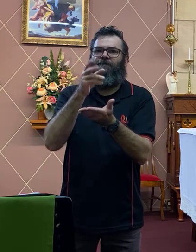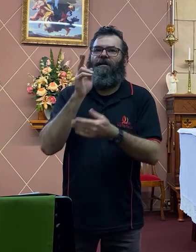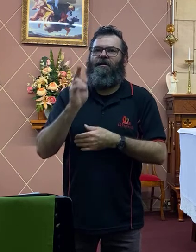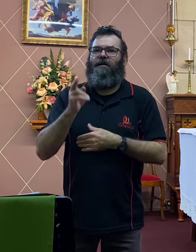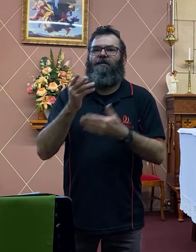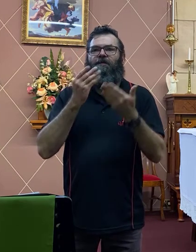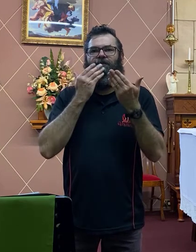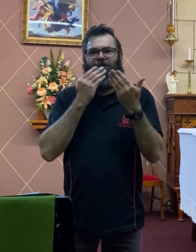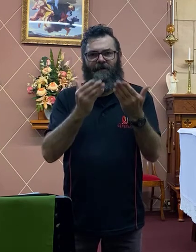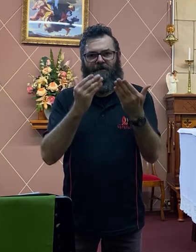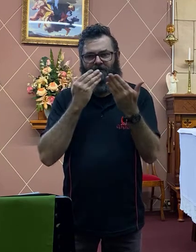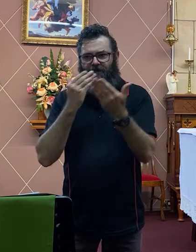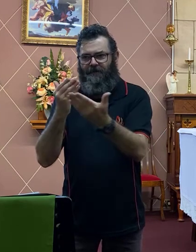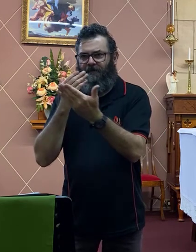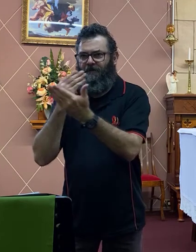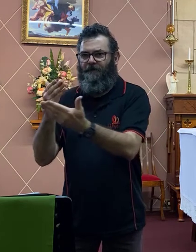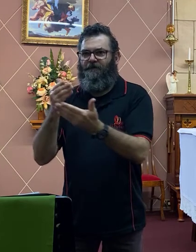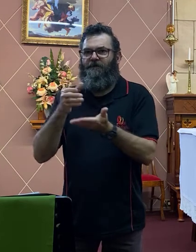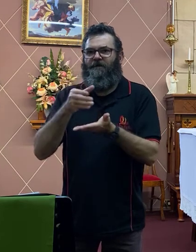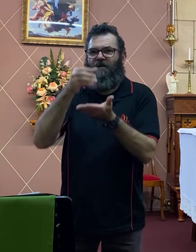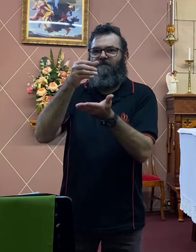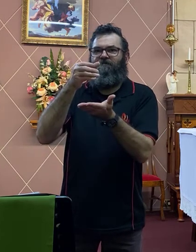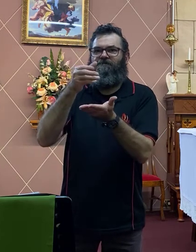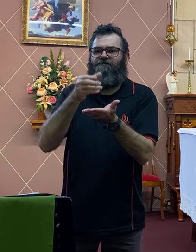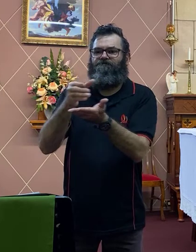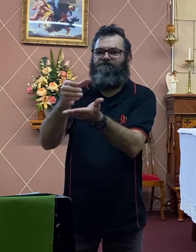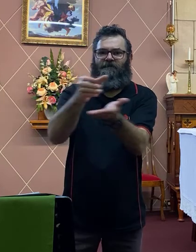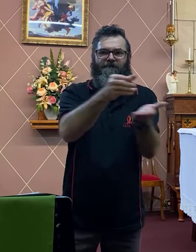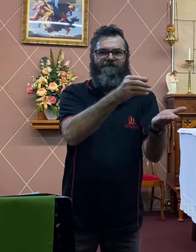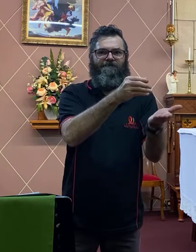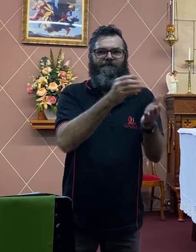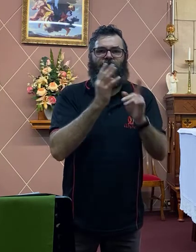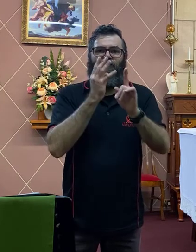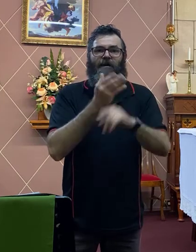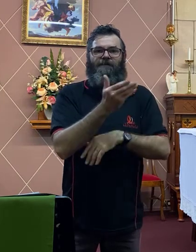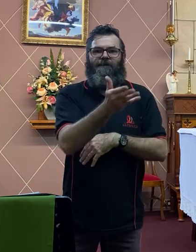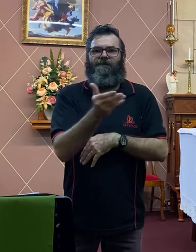gave it to his disciples, saying,